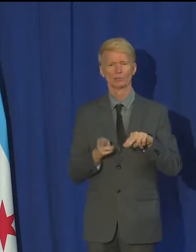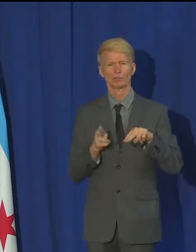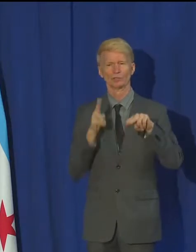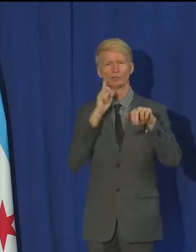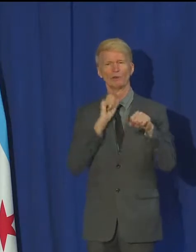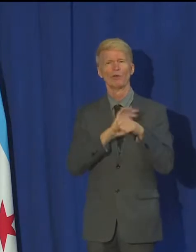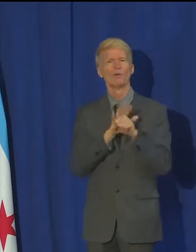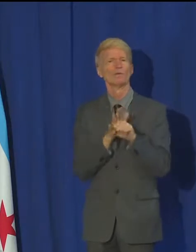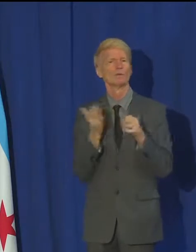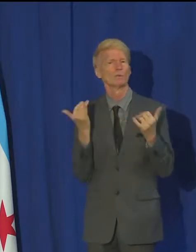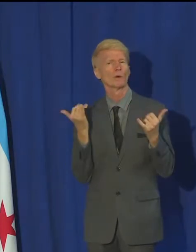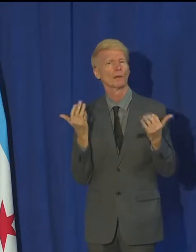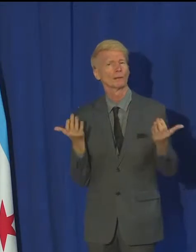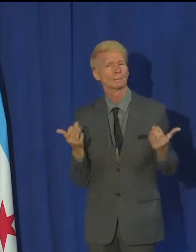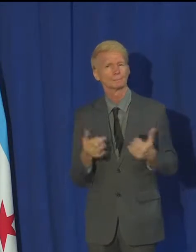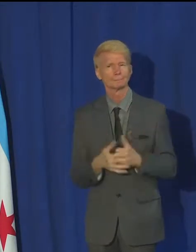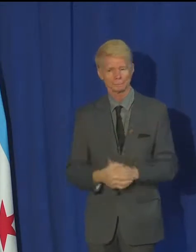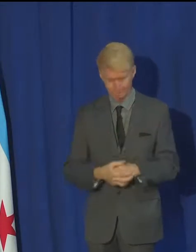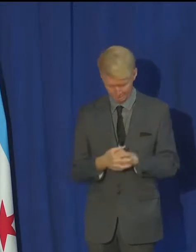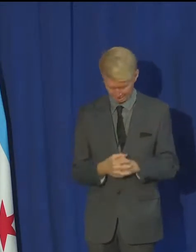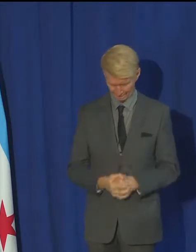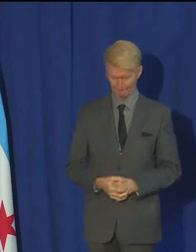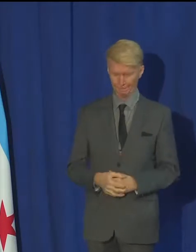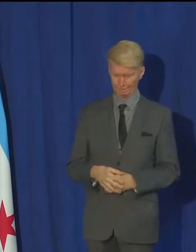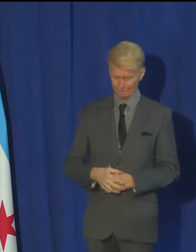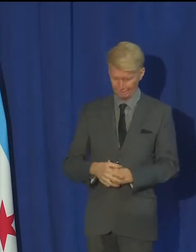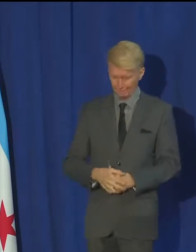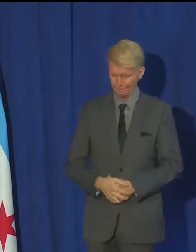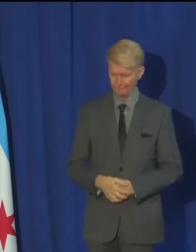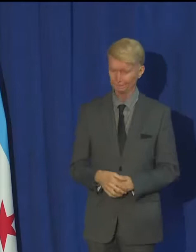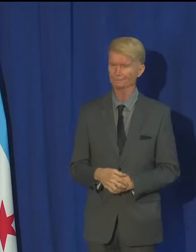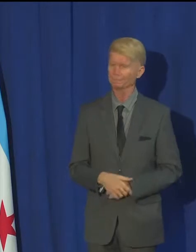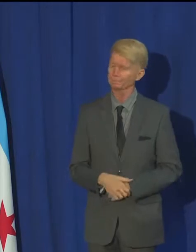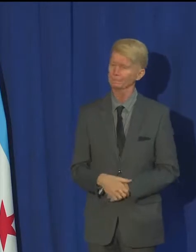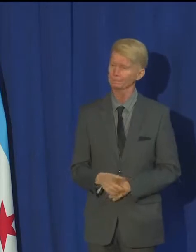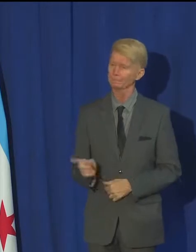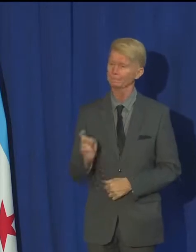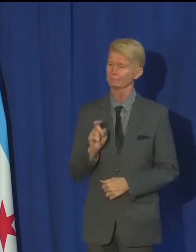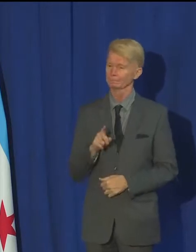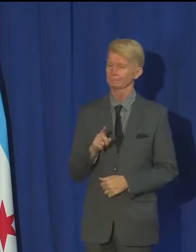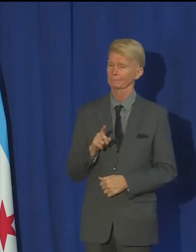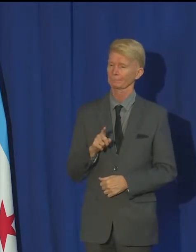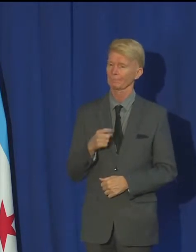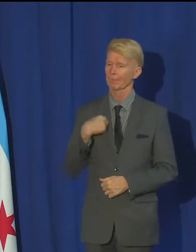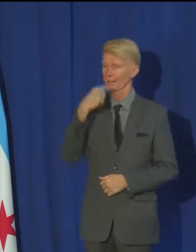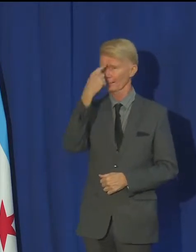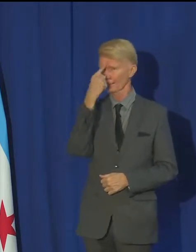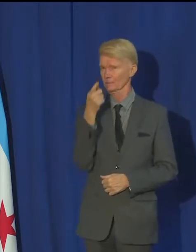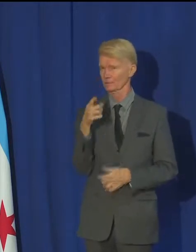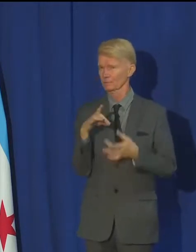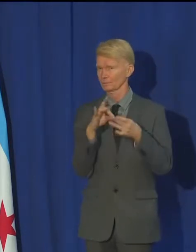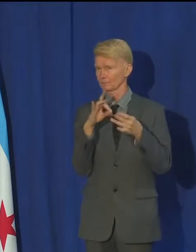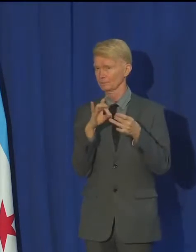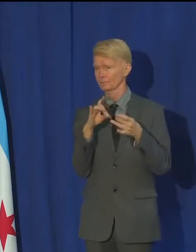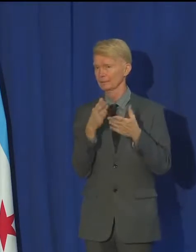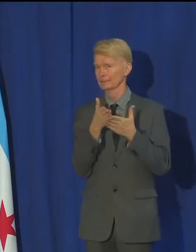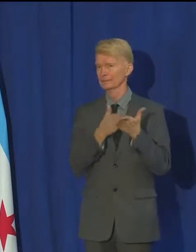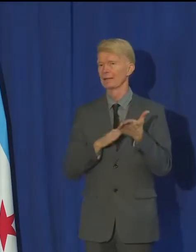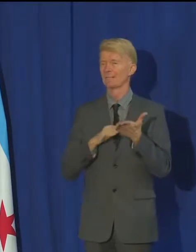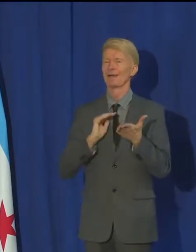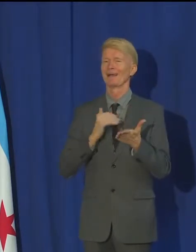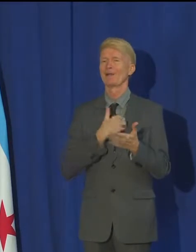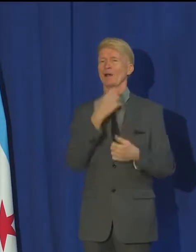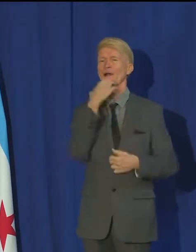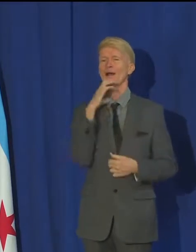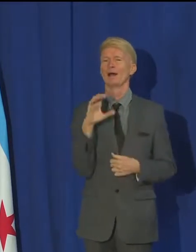in cases in that area? So we saw, I think this is probably referring to some of the hotspot analysis that we've been sharing